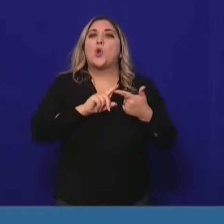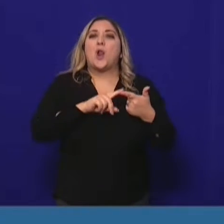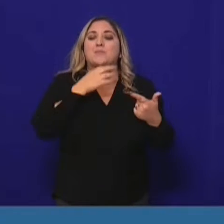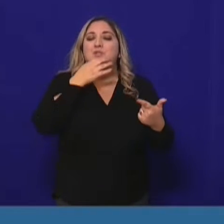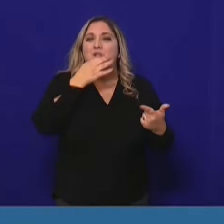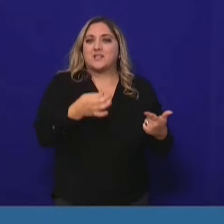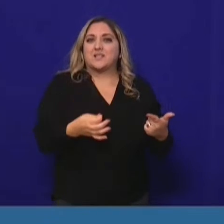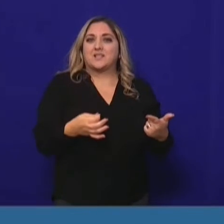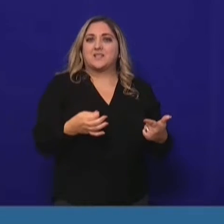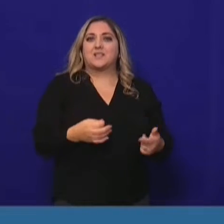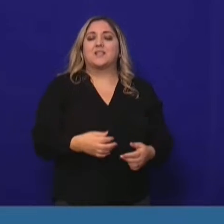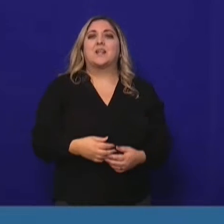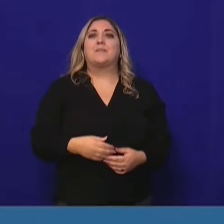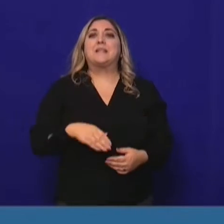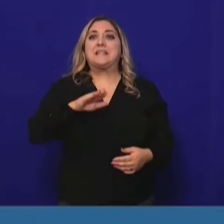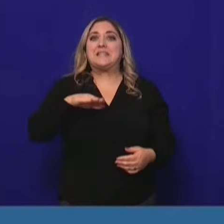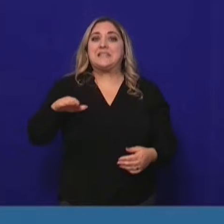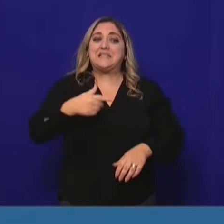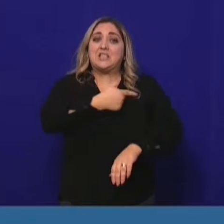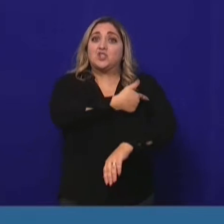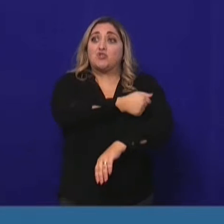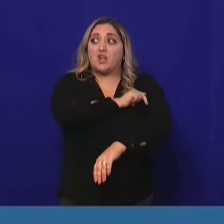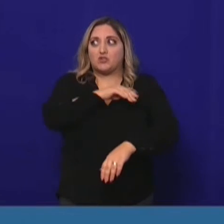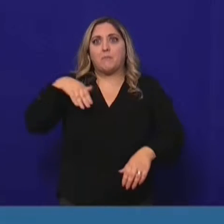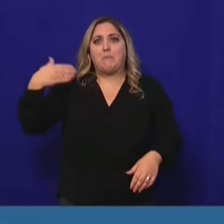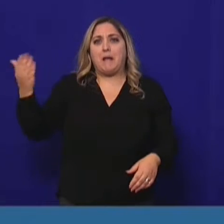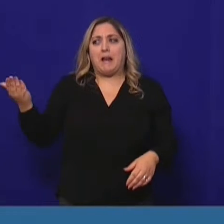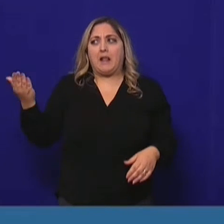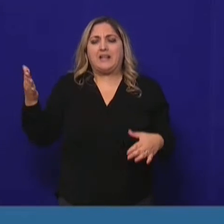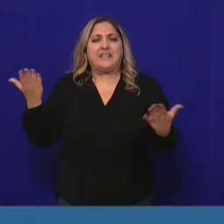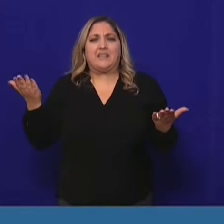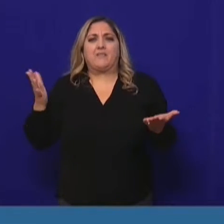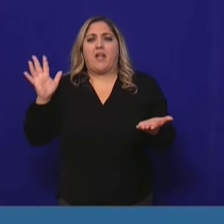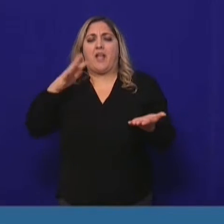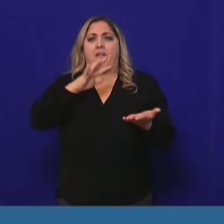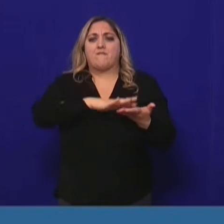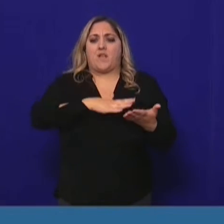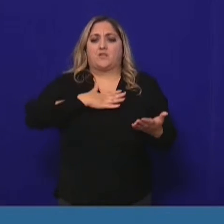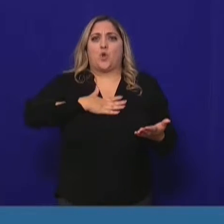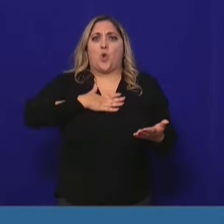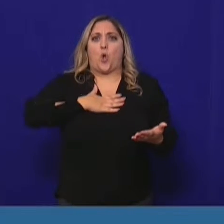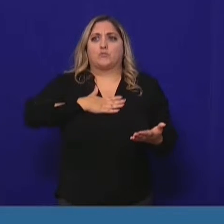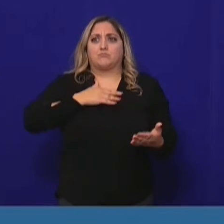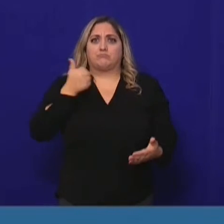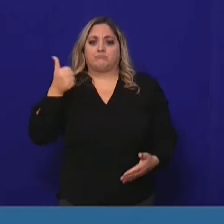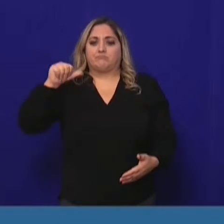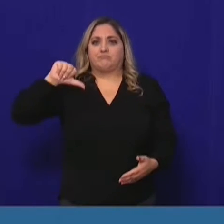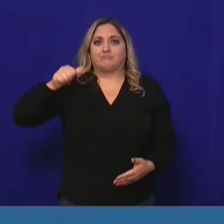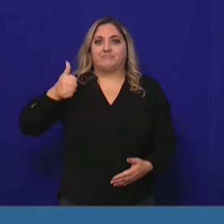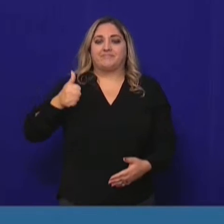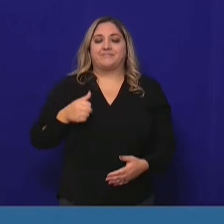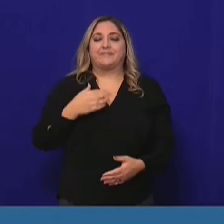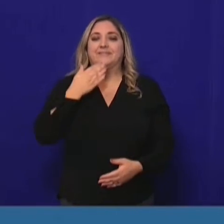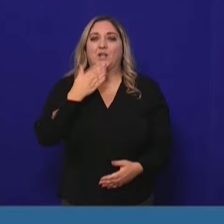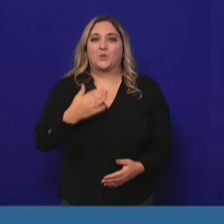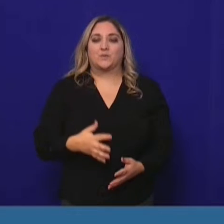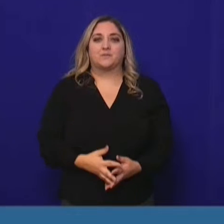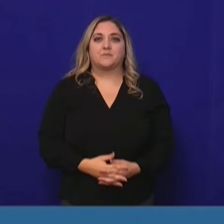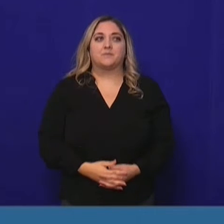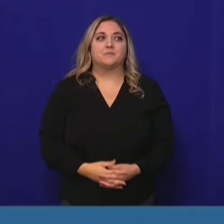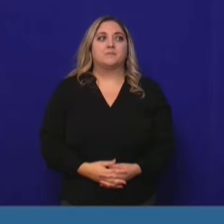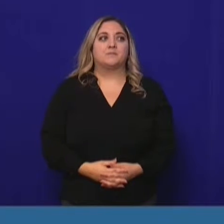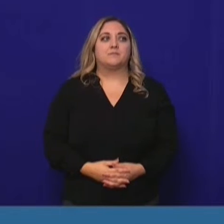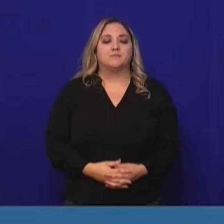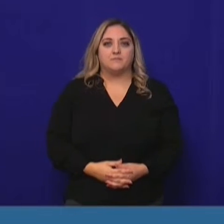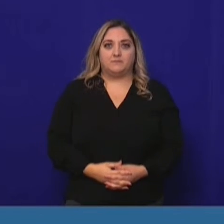fi stadju bikri. Dawk li jitlaqmu f'pajjiżi oħra, x'effetti qed juru wara li jieħdu t-tilqima? Grazzi.